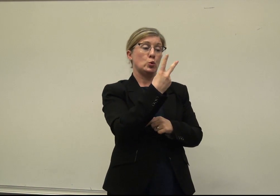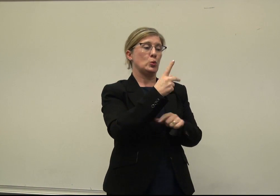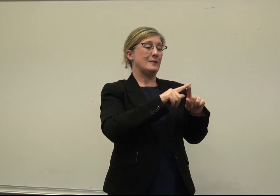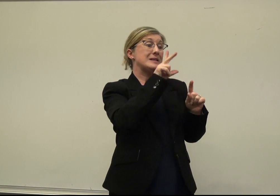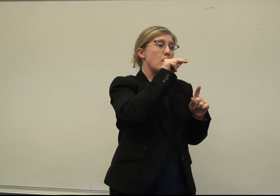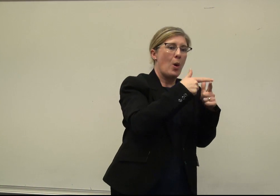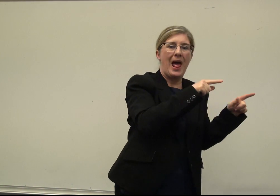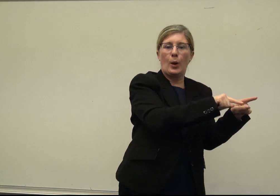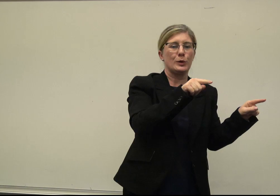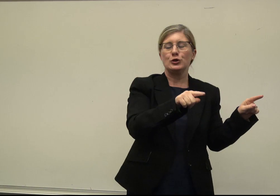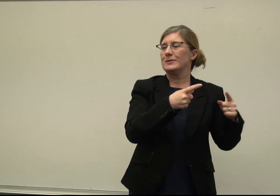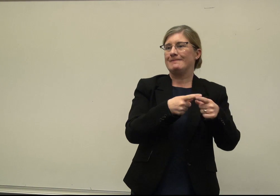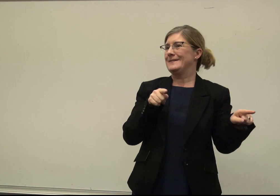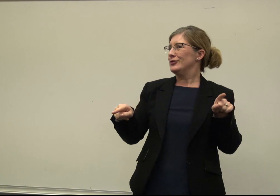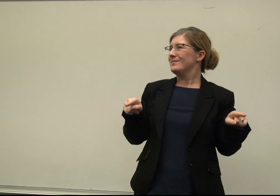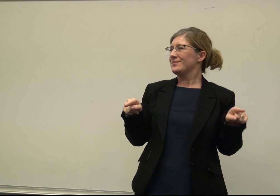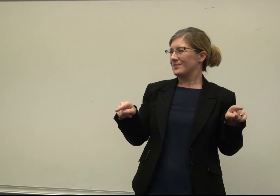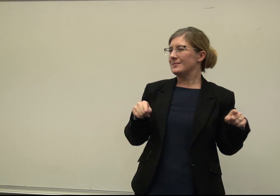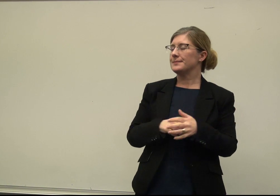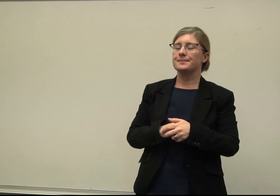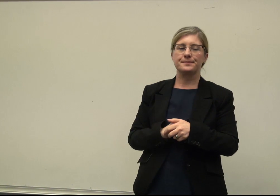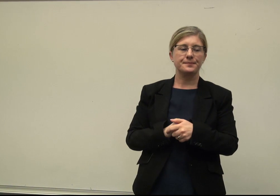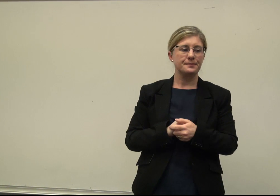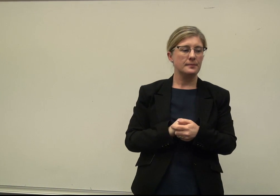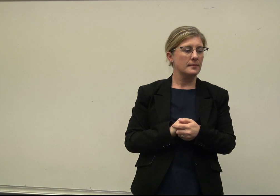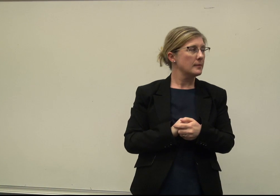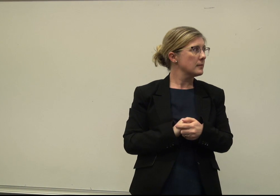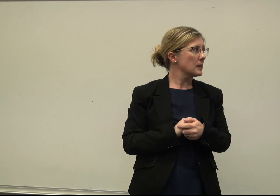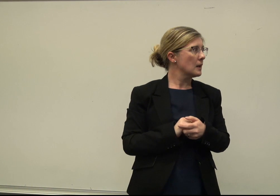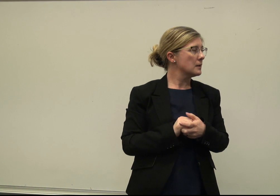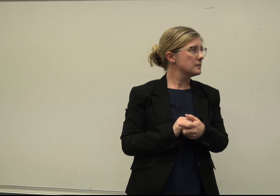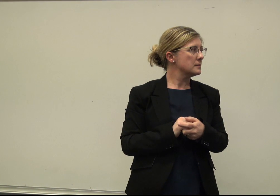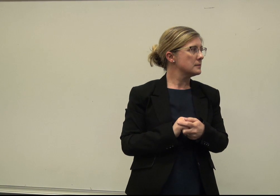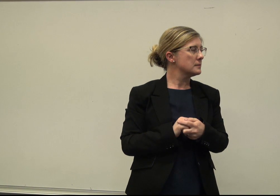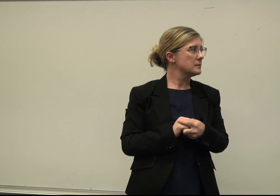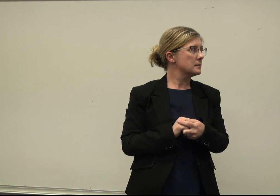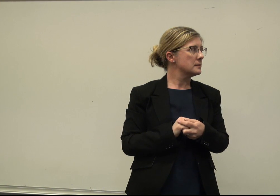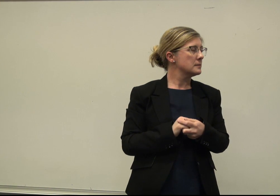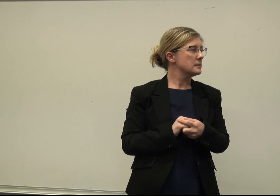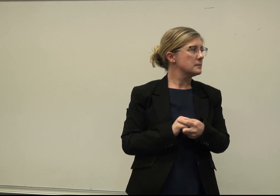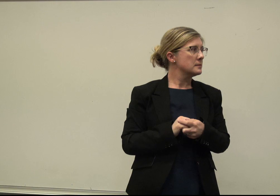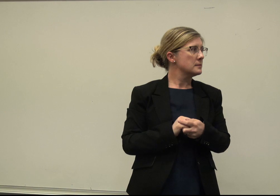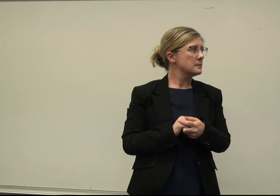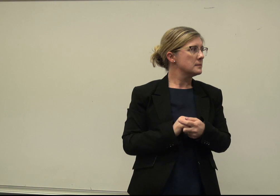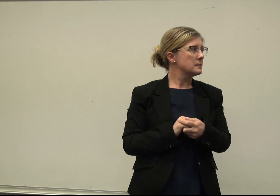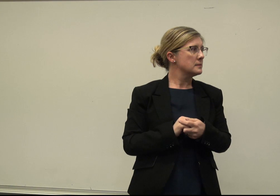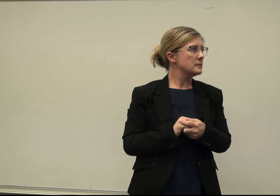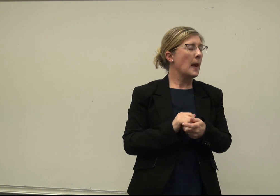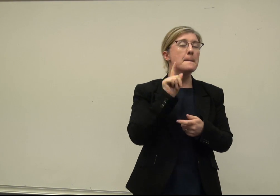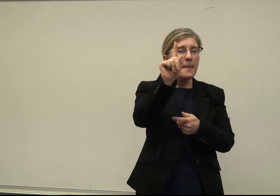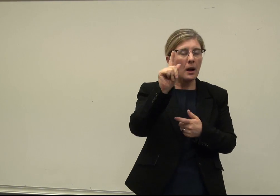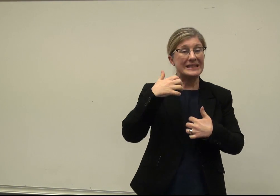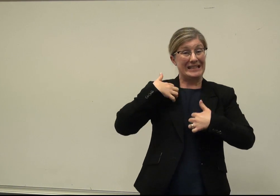time, research has found that bimodal bilinguals, by and large, don't have